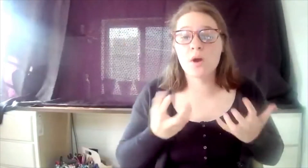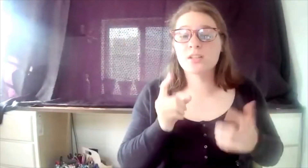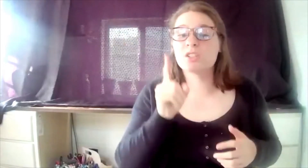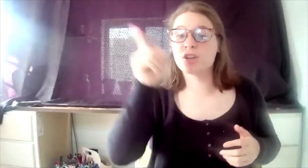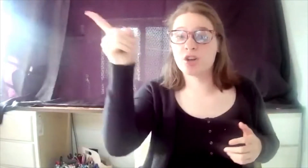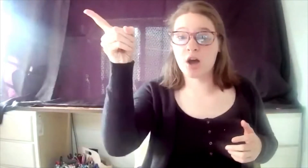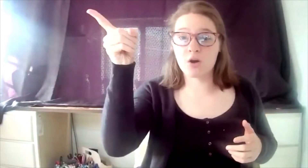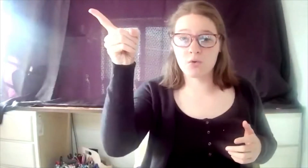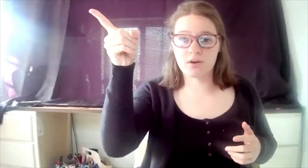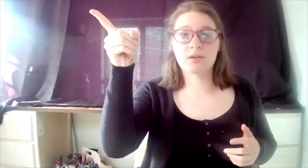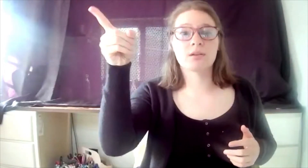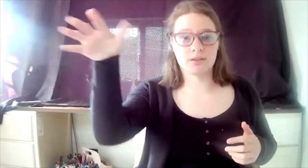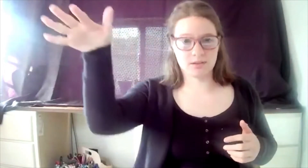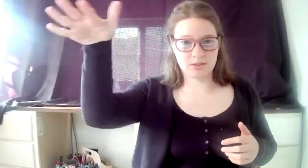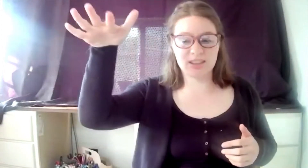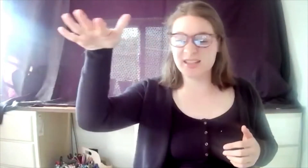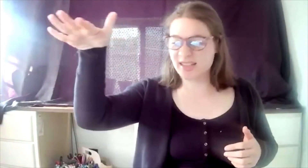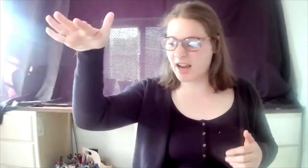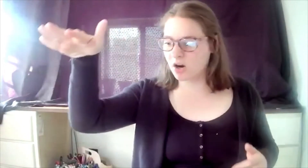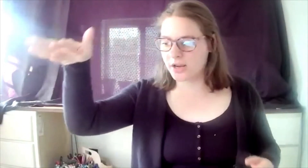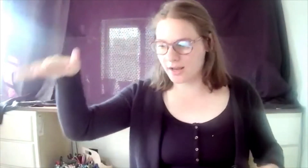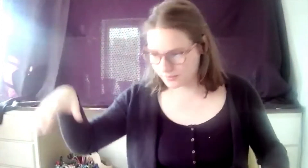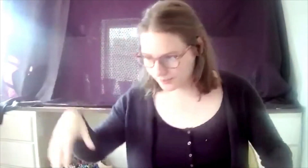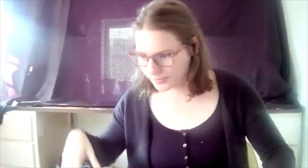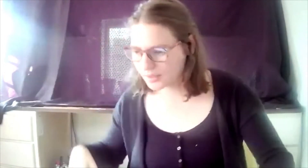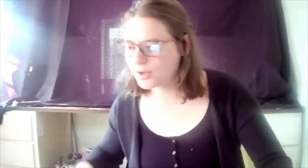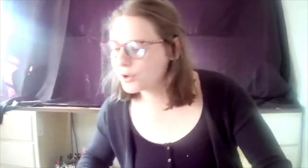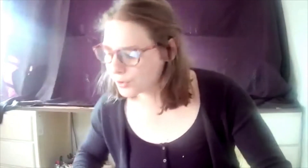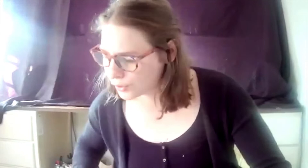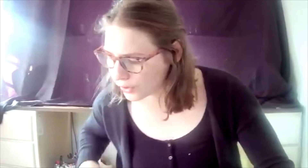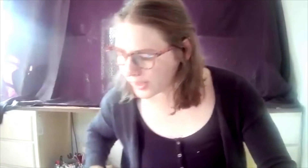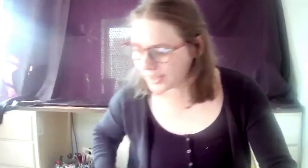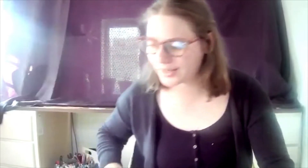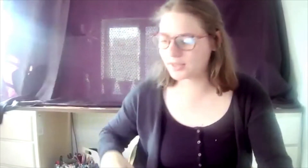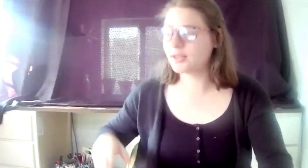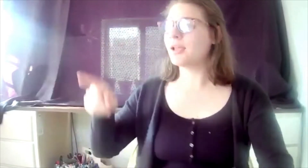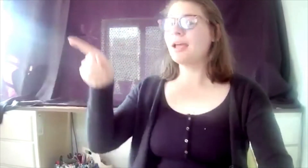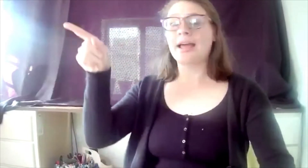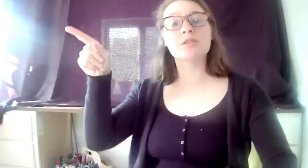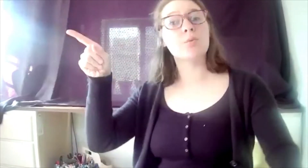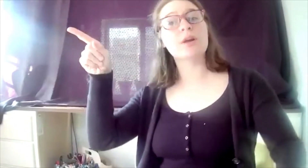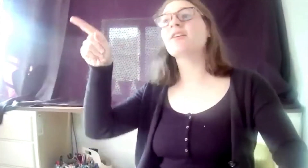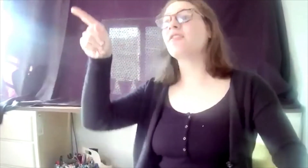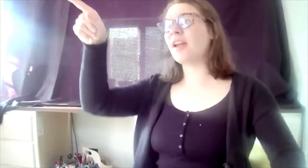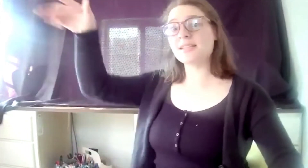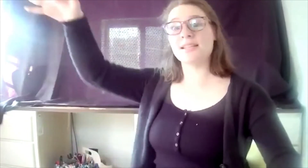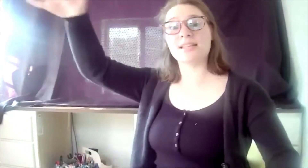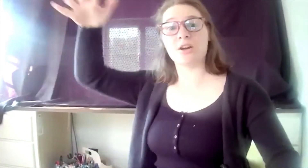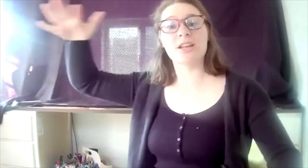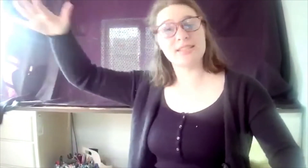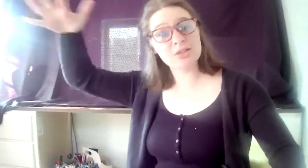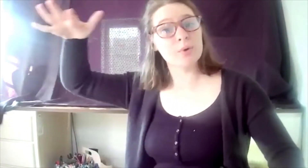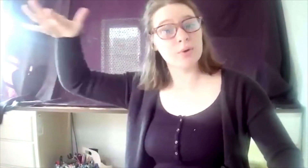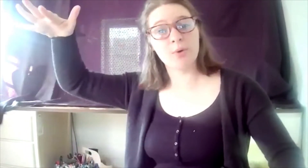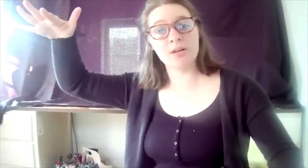I want to go to this area. Good. And so we're going to face this area because that's where we want to